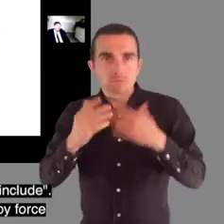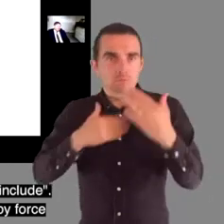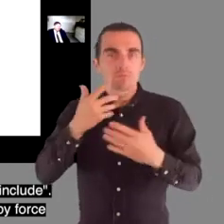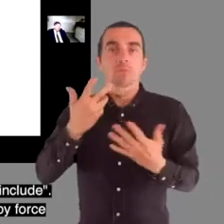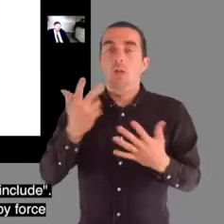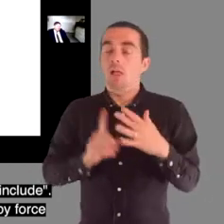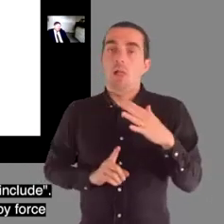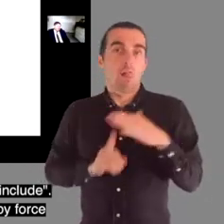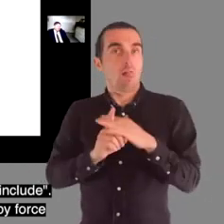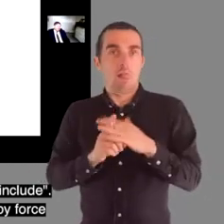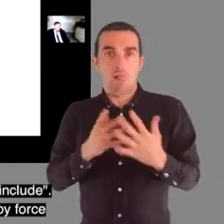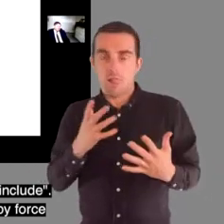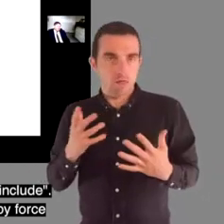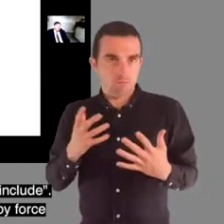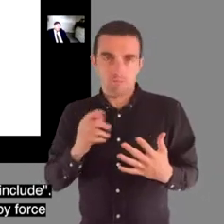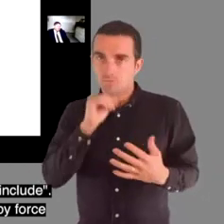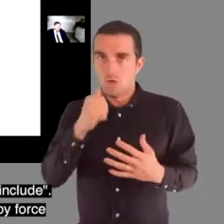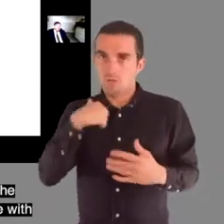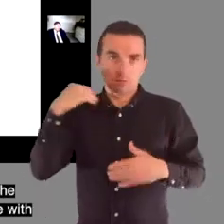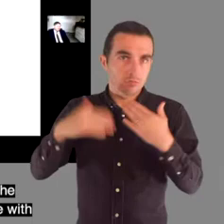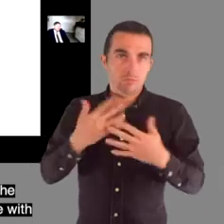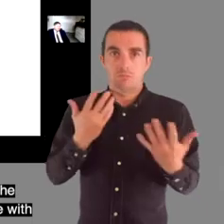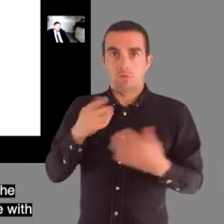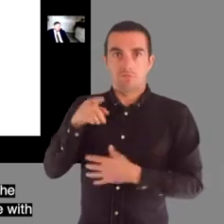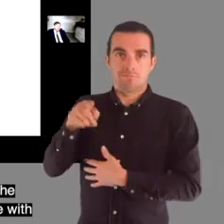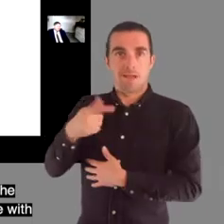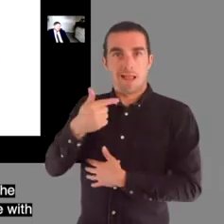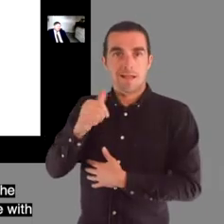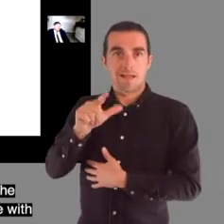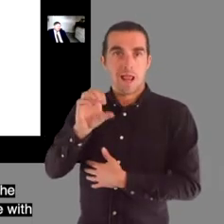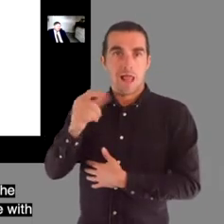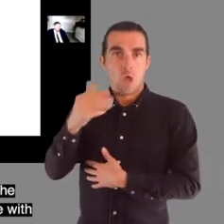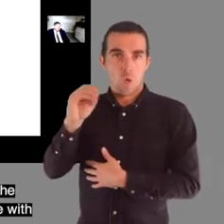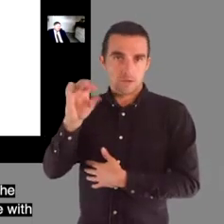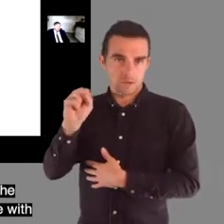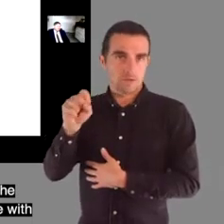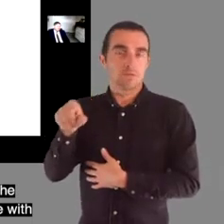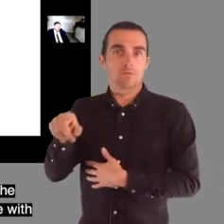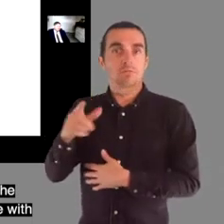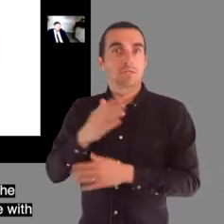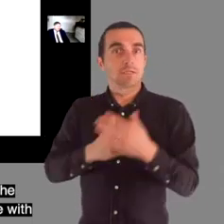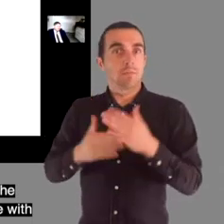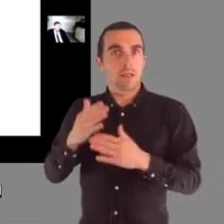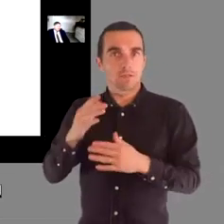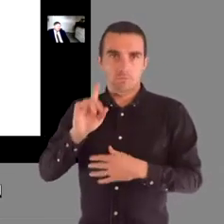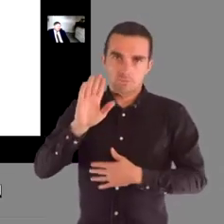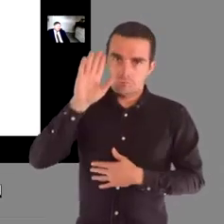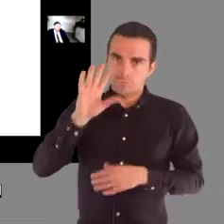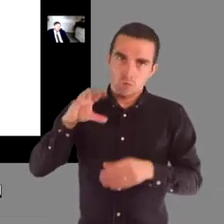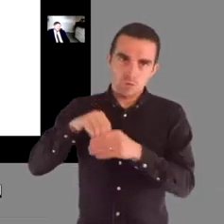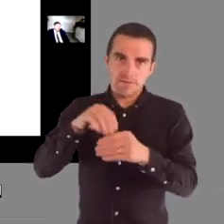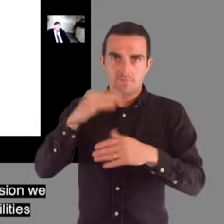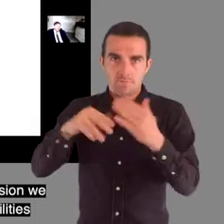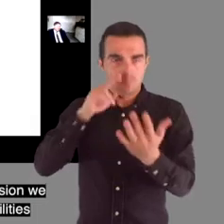include. And so almost by accident, but also by force of will and by the grace of Ambassador Gallegos, people with disabilities were included from